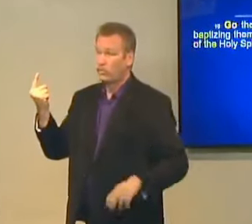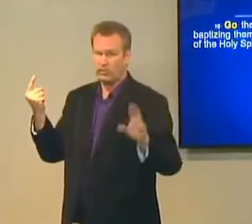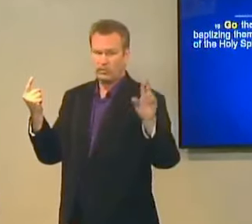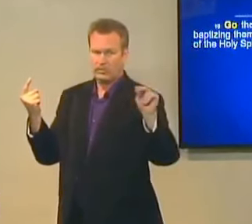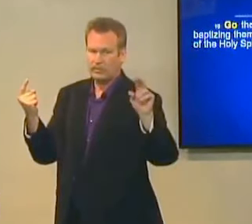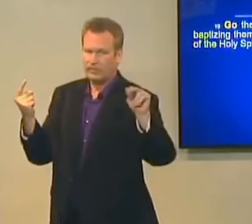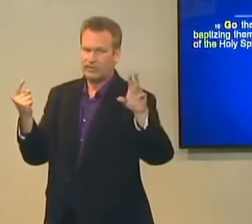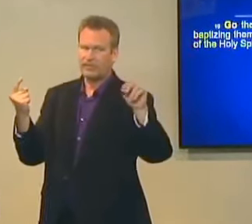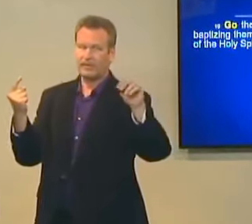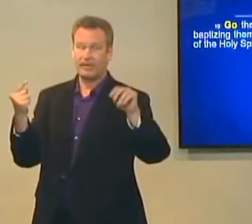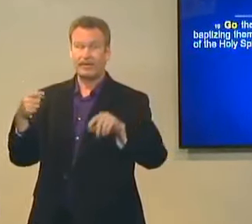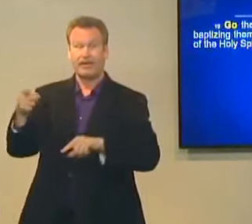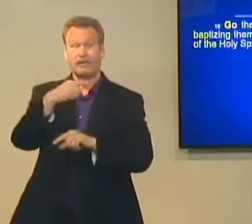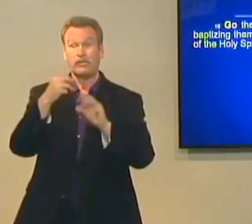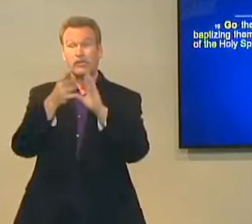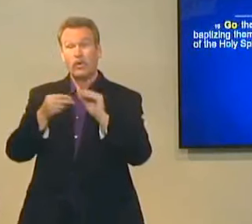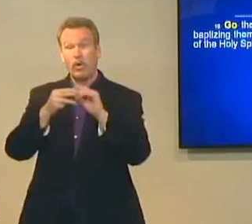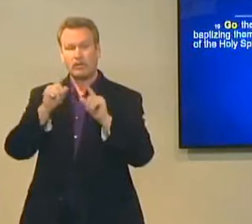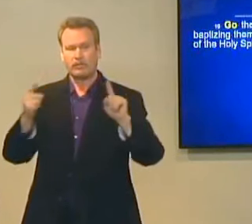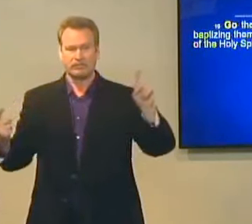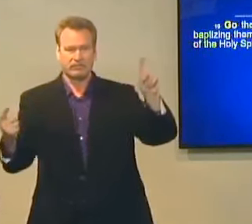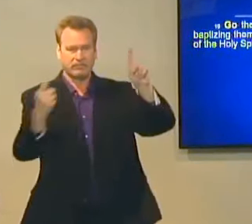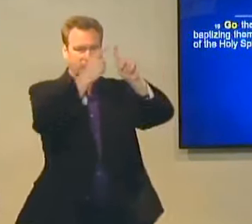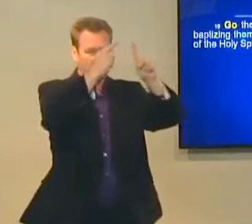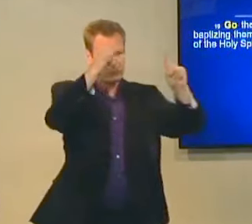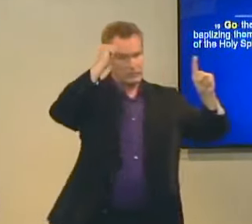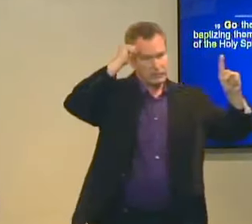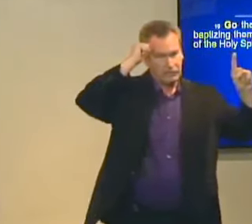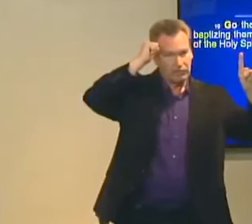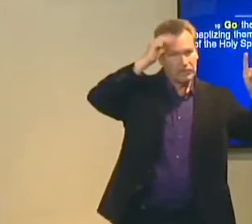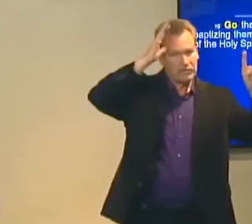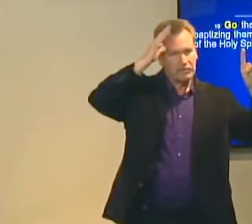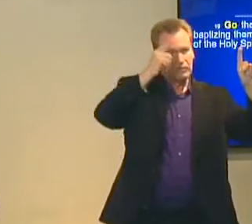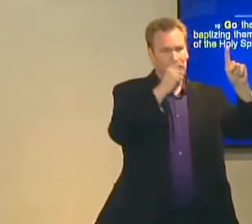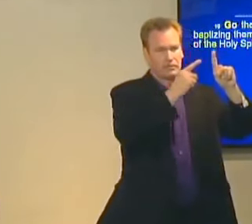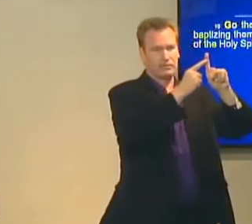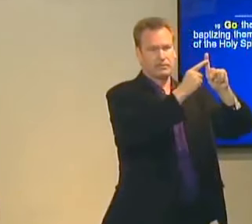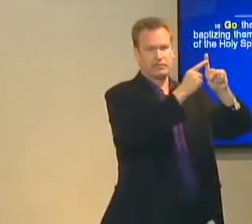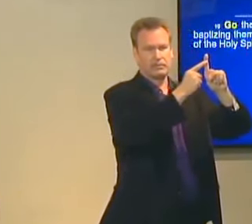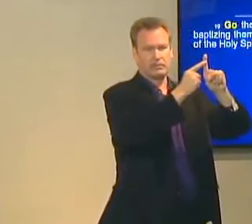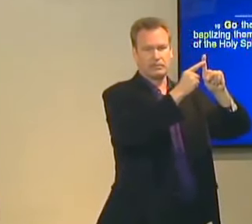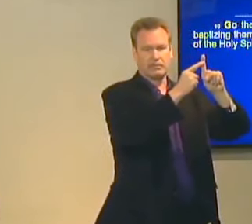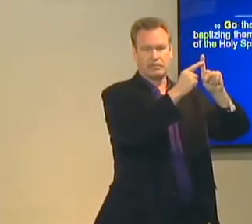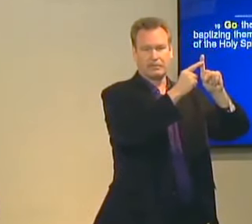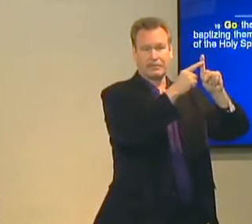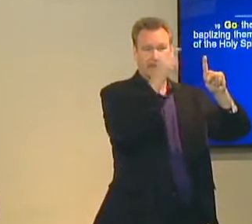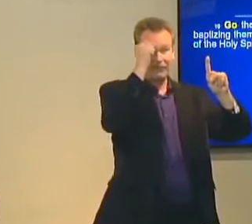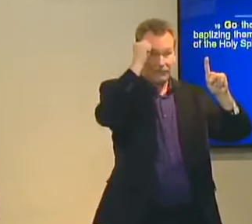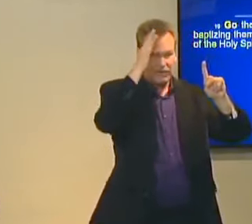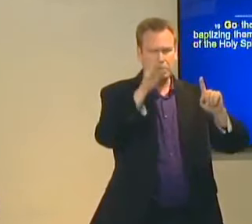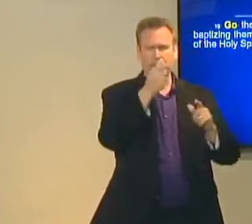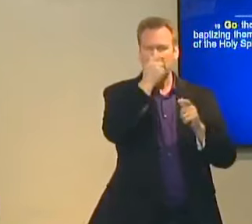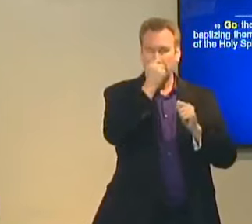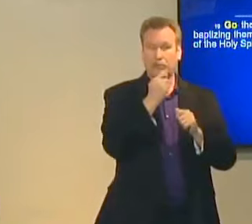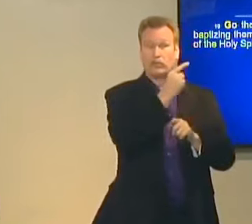so some people think that we are only to talk about Jesus Christ but Jesus Christ points to the Father he always